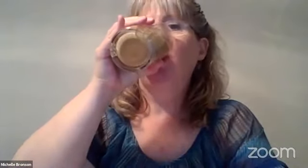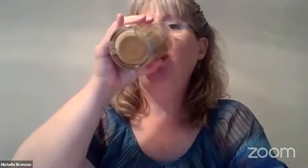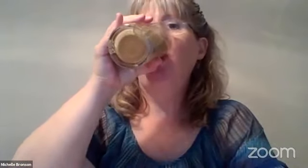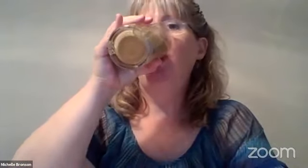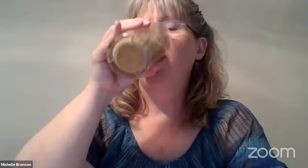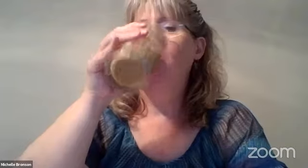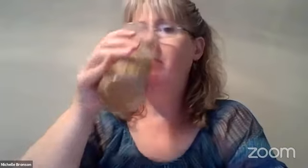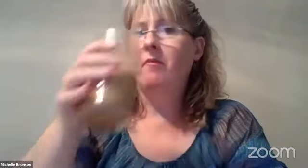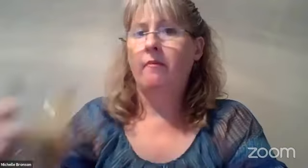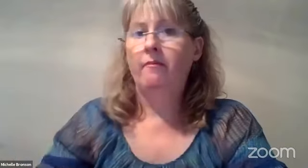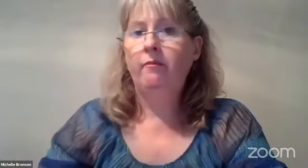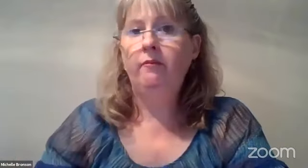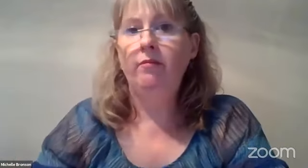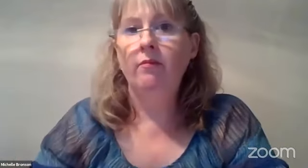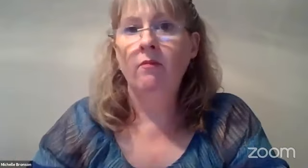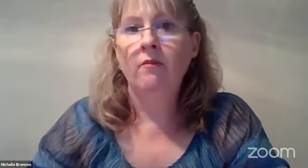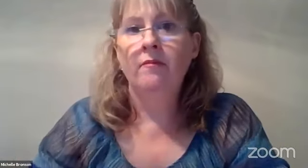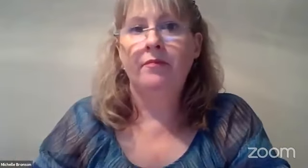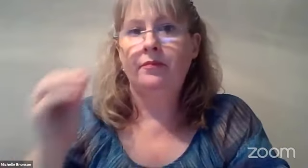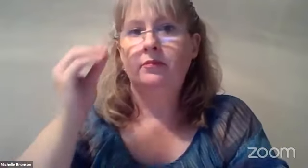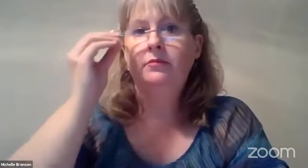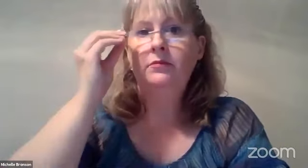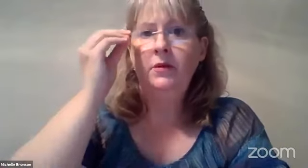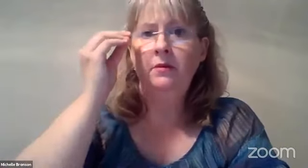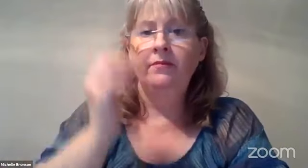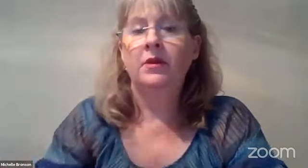Trisha's asking if anybody has any questions for Michelle.